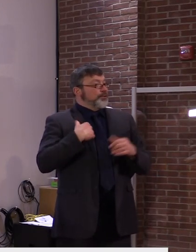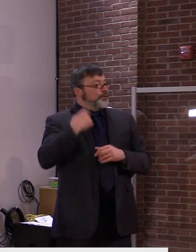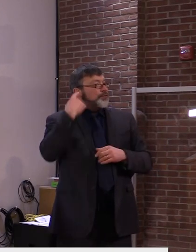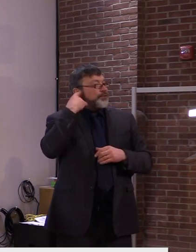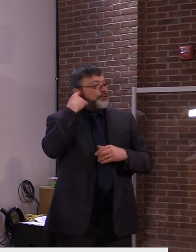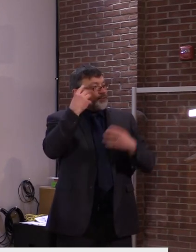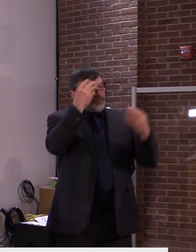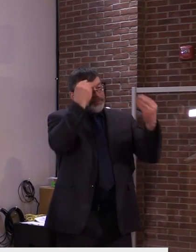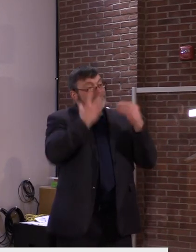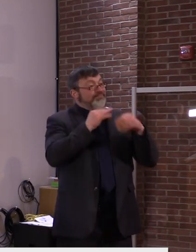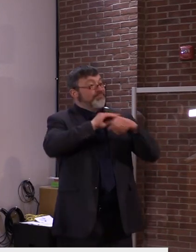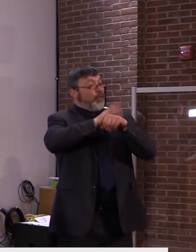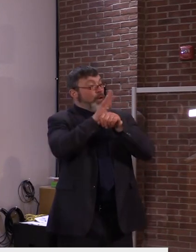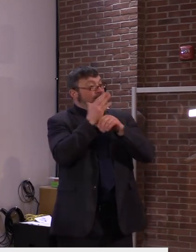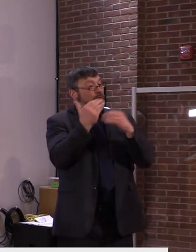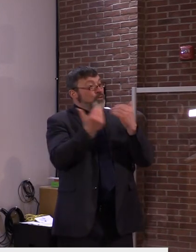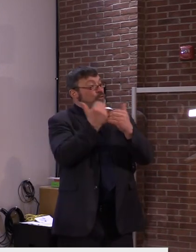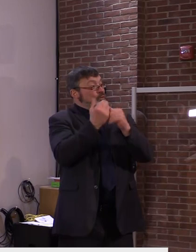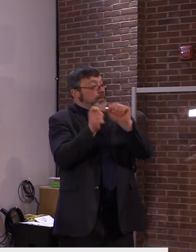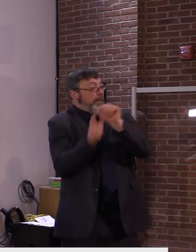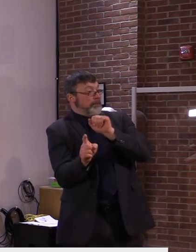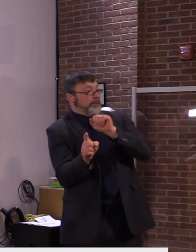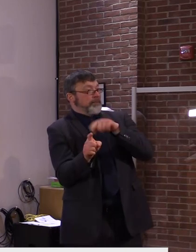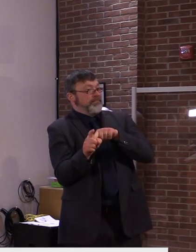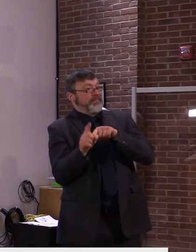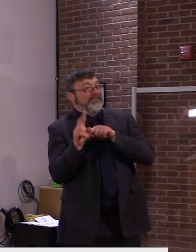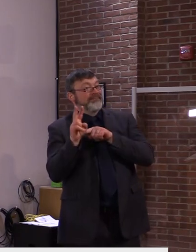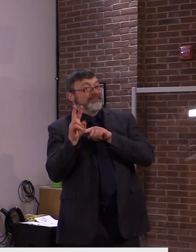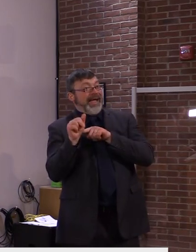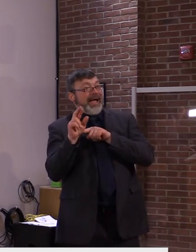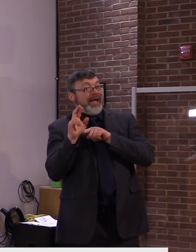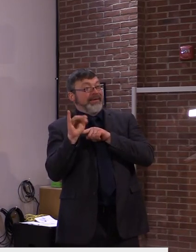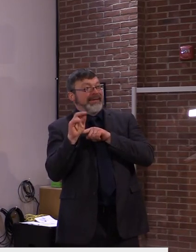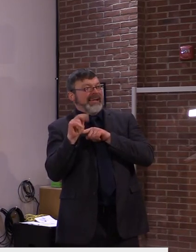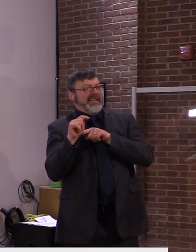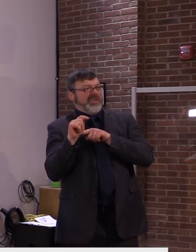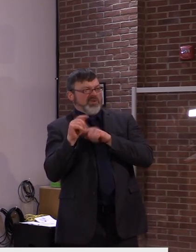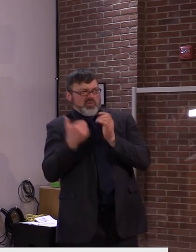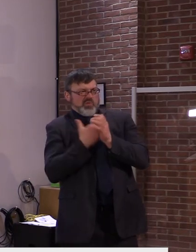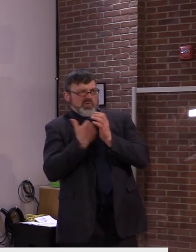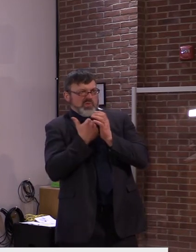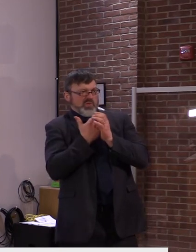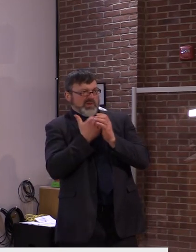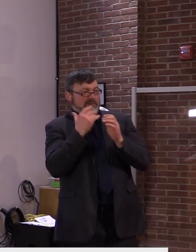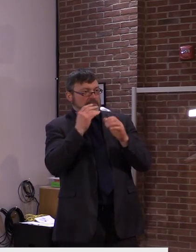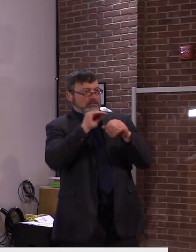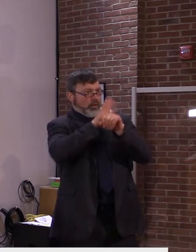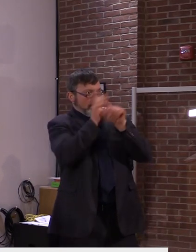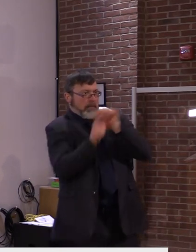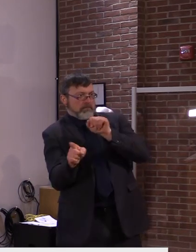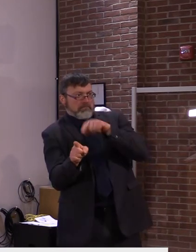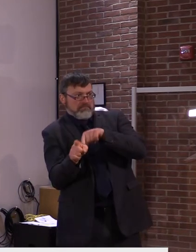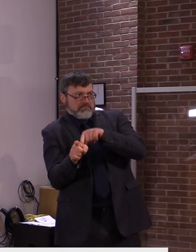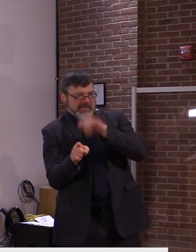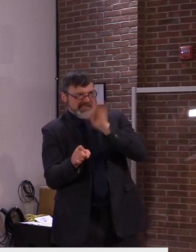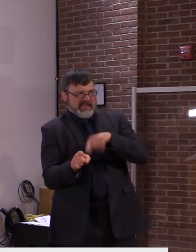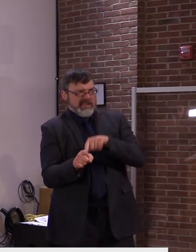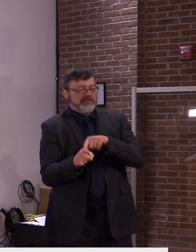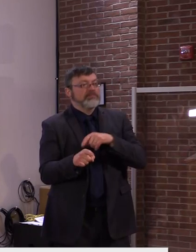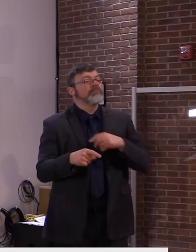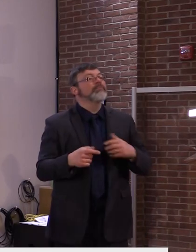Vermont. Through wastewater testing, the city of Burlington detected the presence of